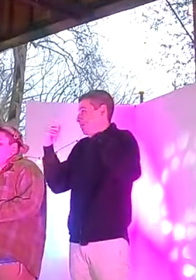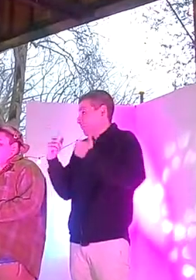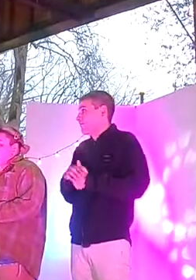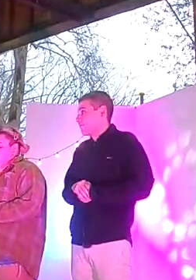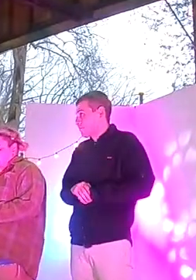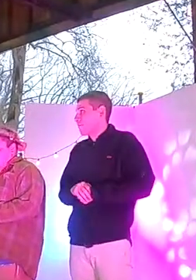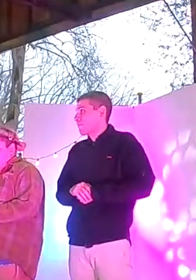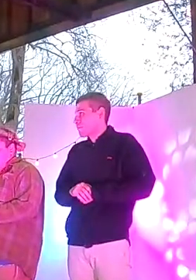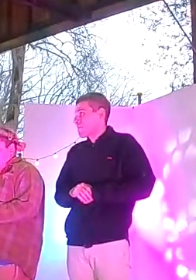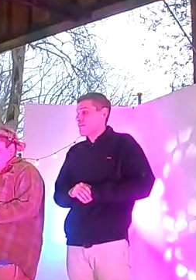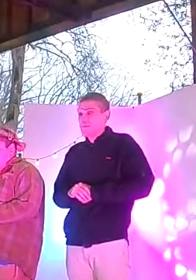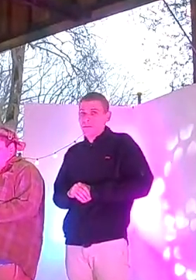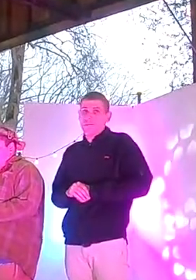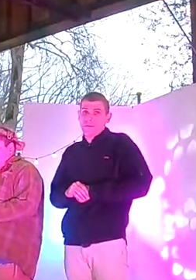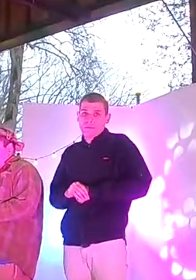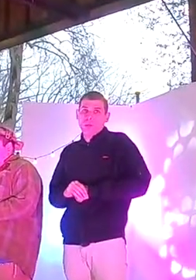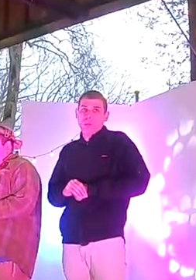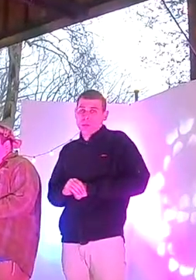I wrote this